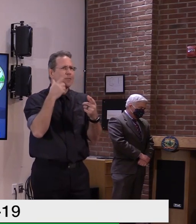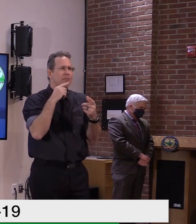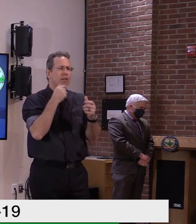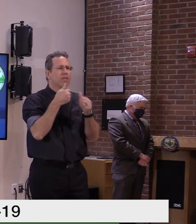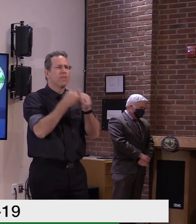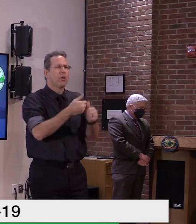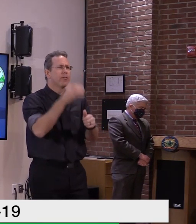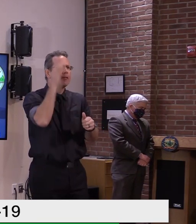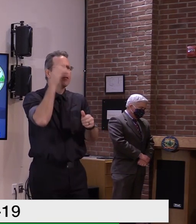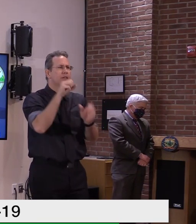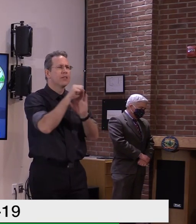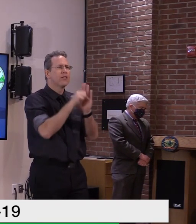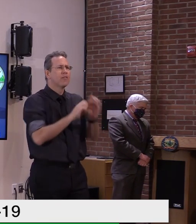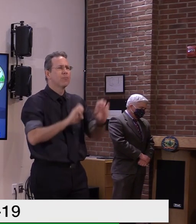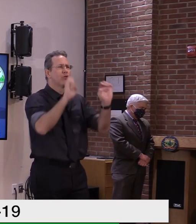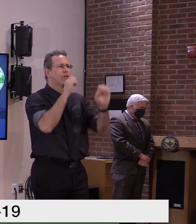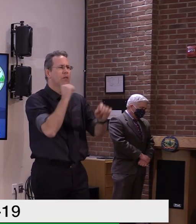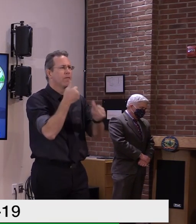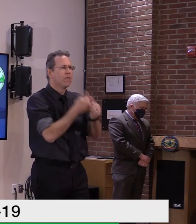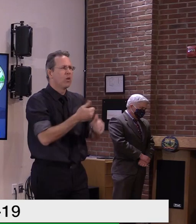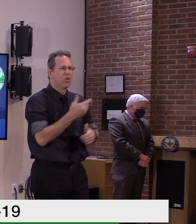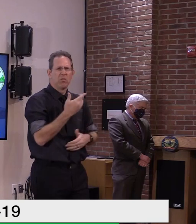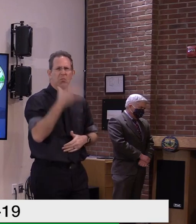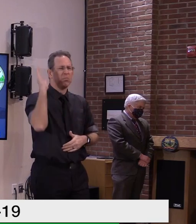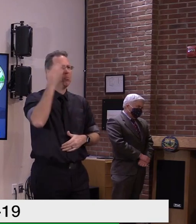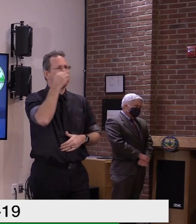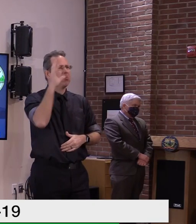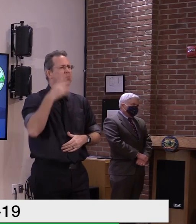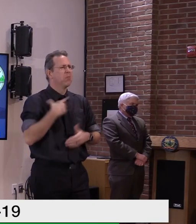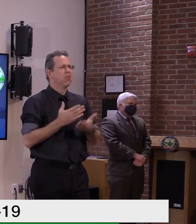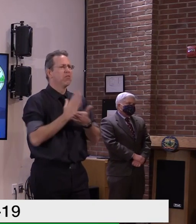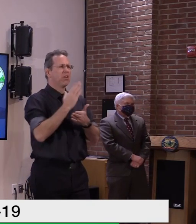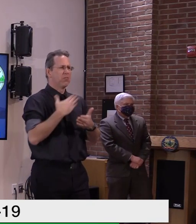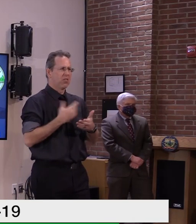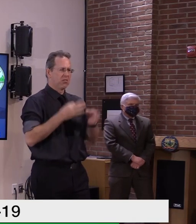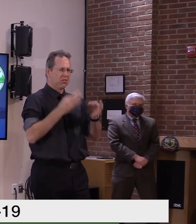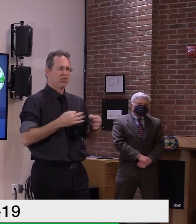see any argument there? What do you do about